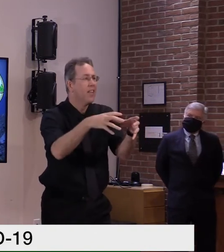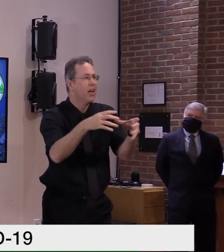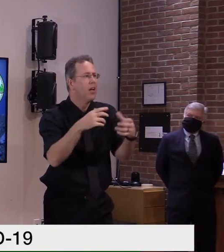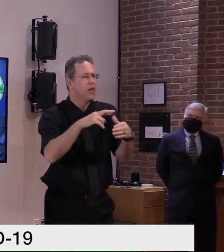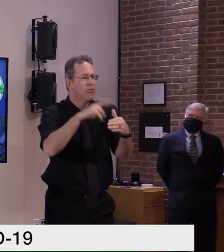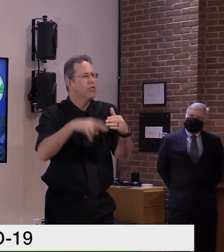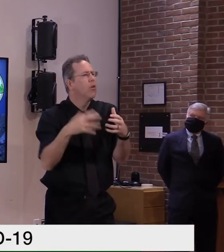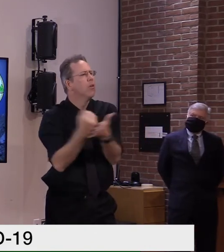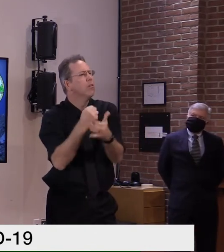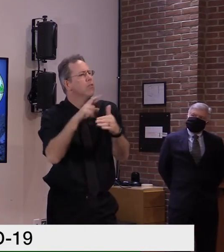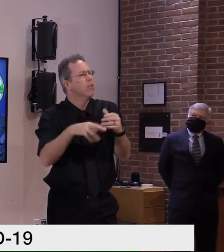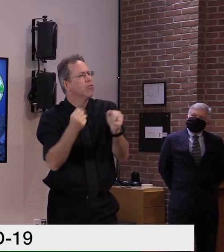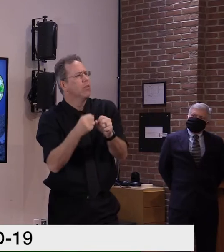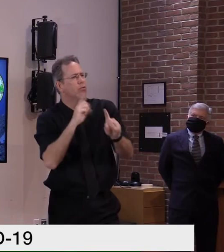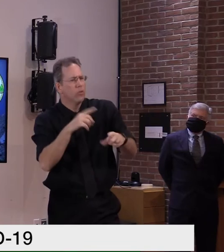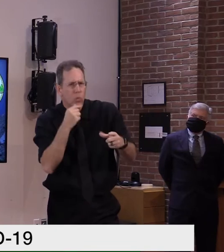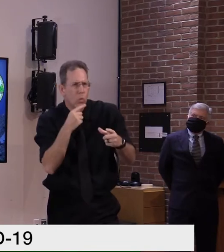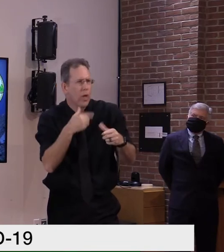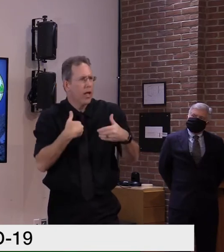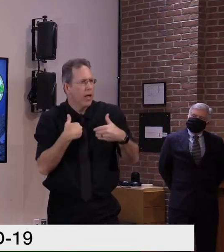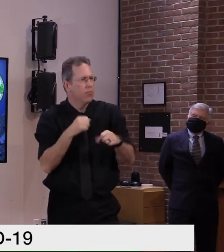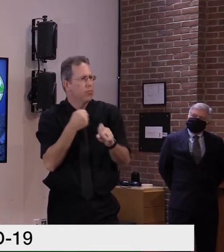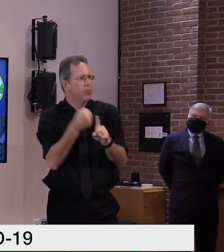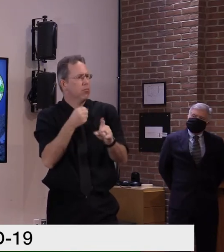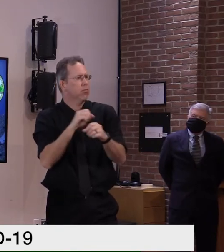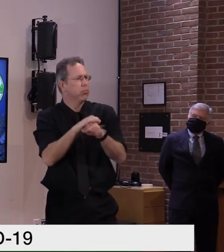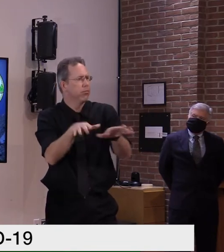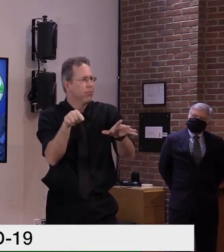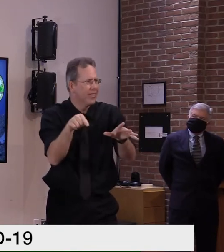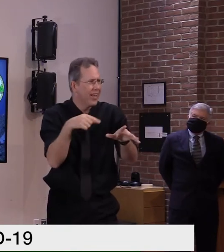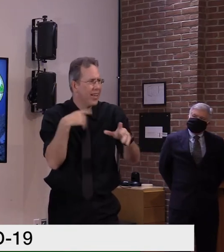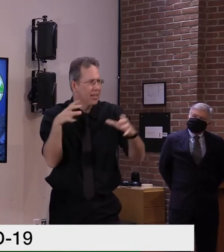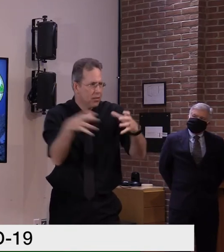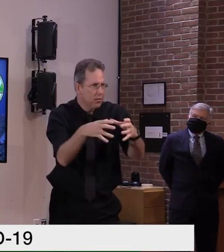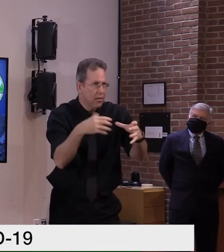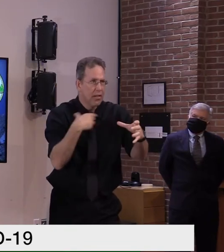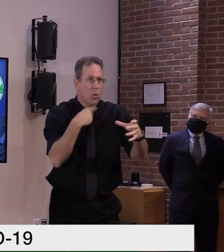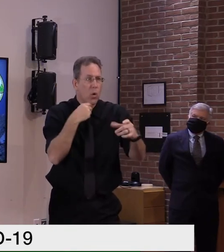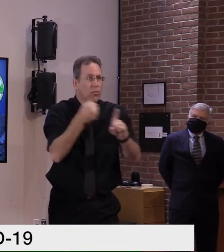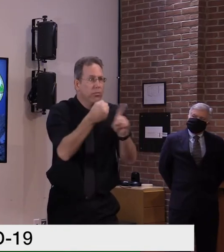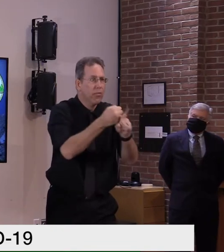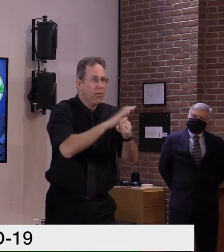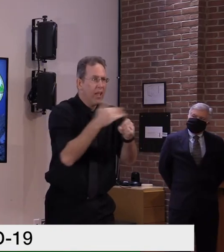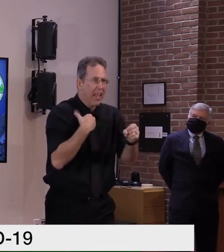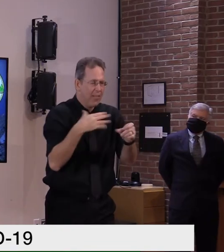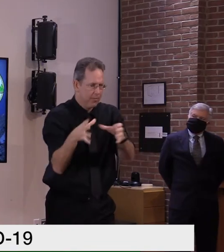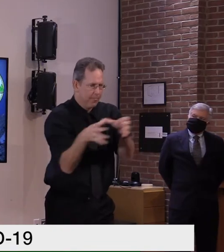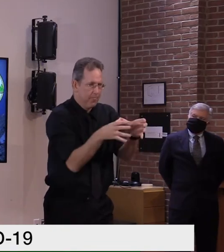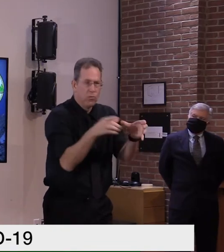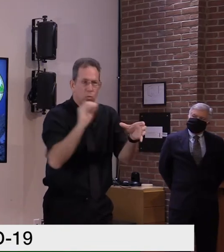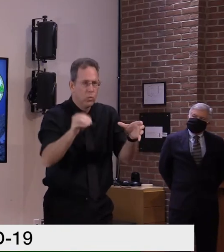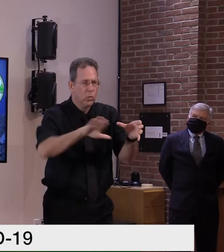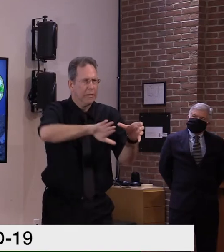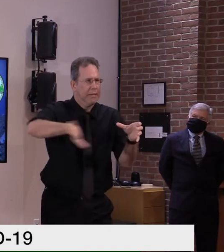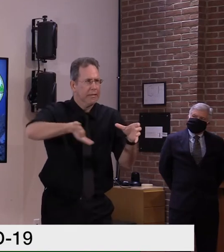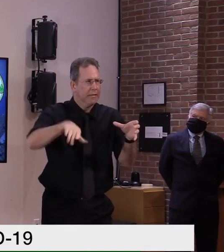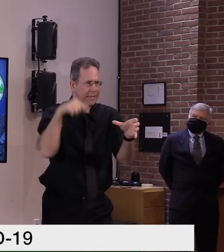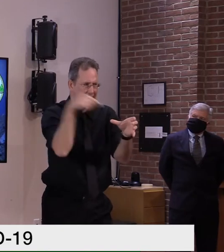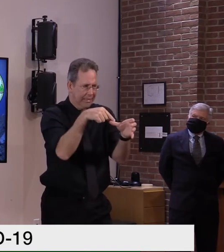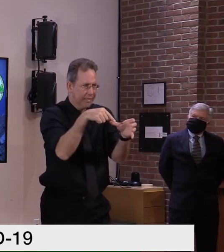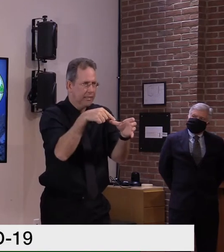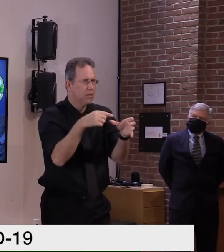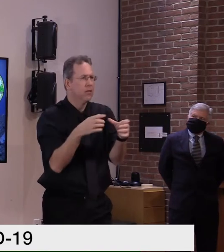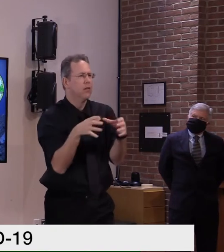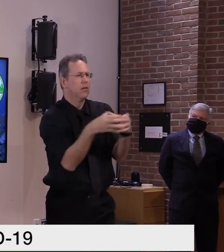be looked at as a way to immediately implement a change. Second thing is, as